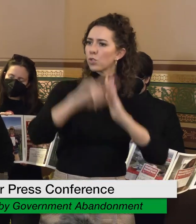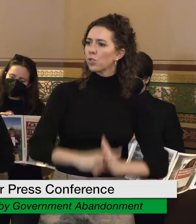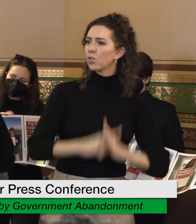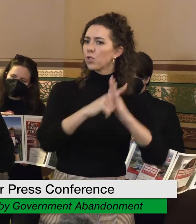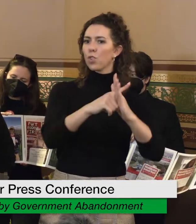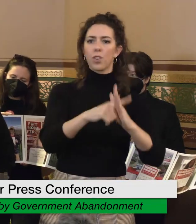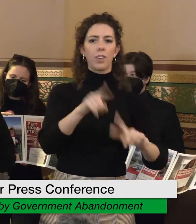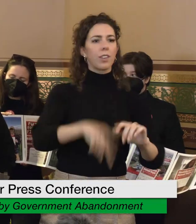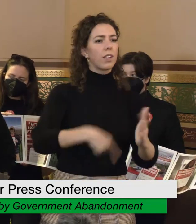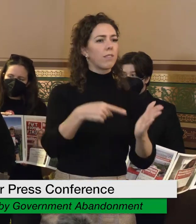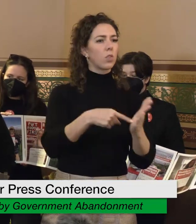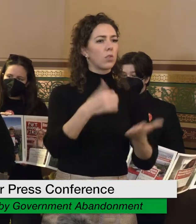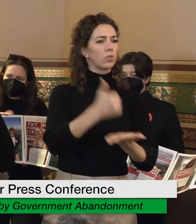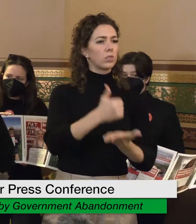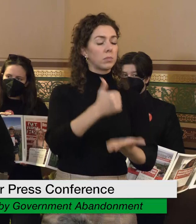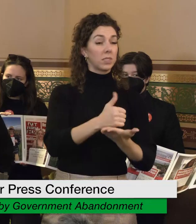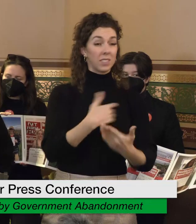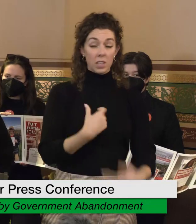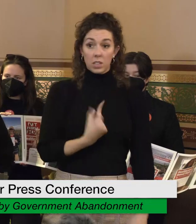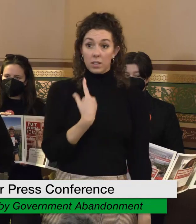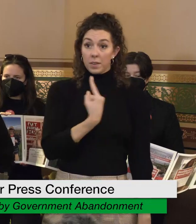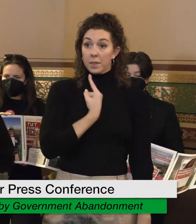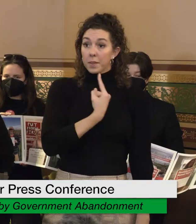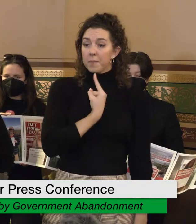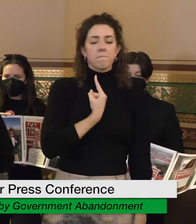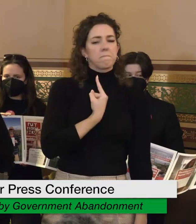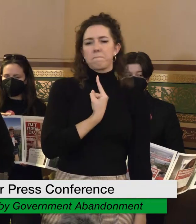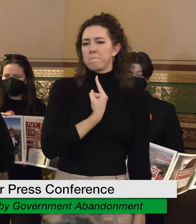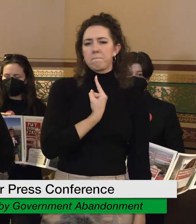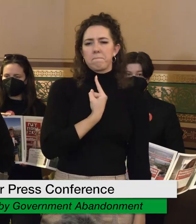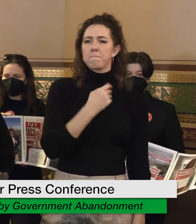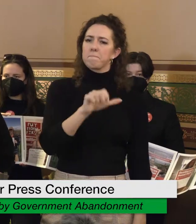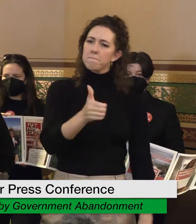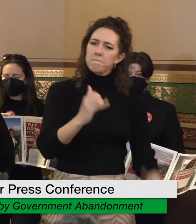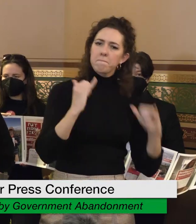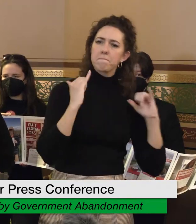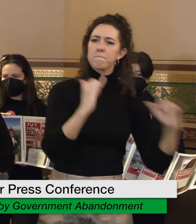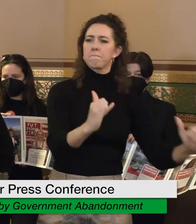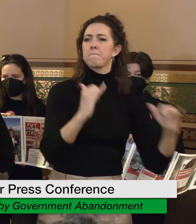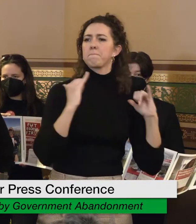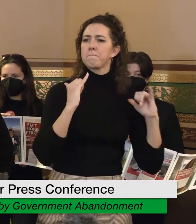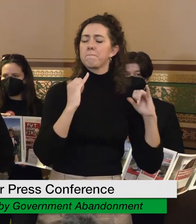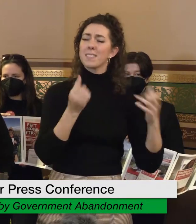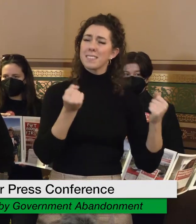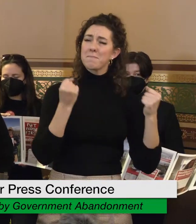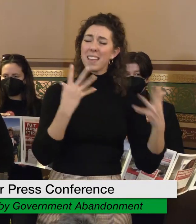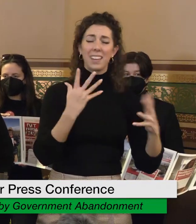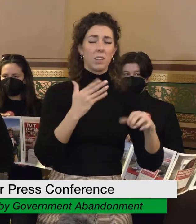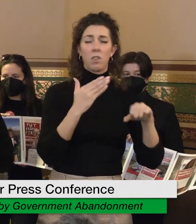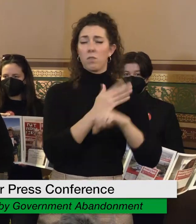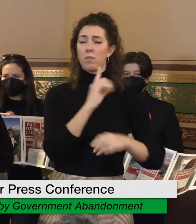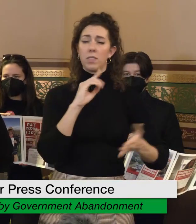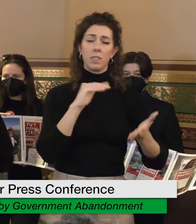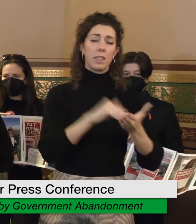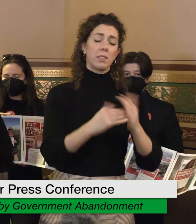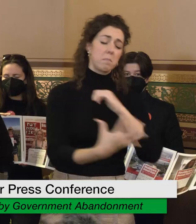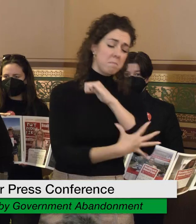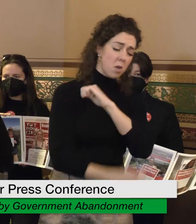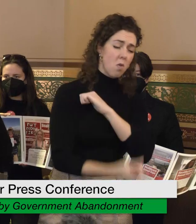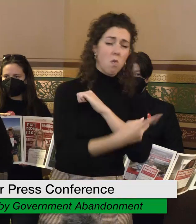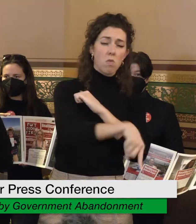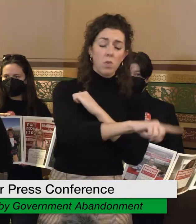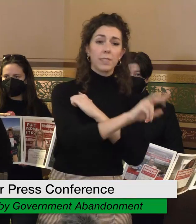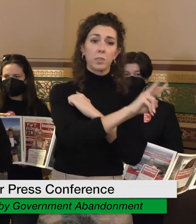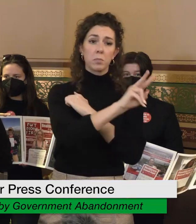treatment. And I am not alone in these fears. Thousands of poor and working class Vermonters have been denied